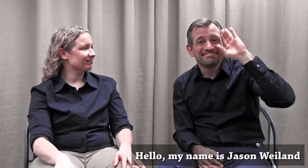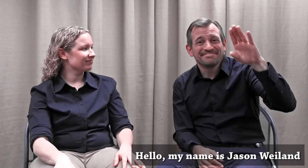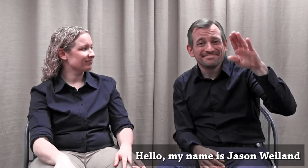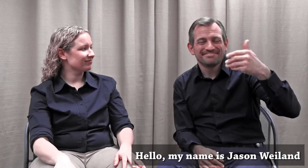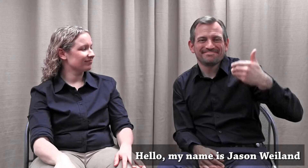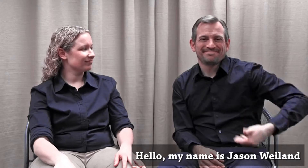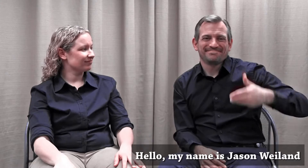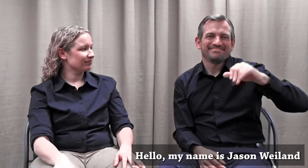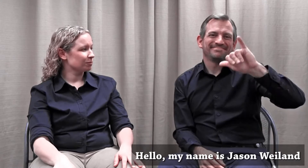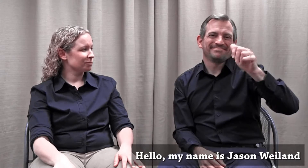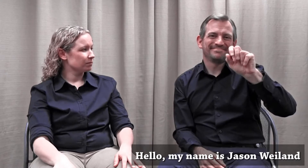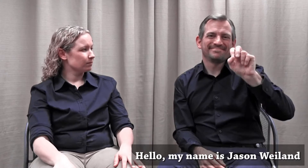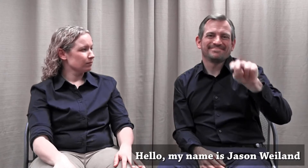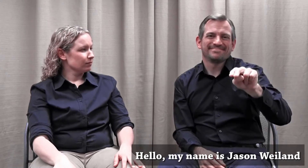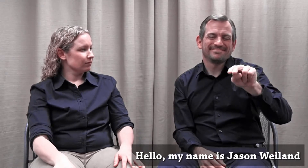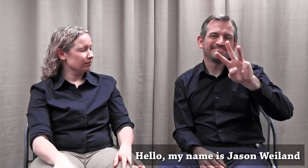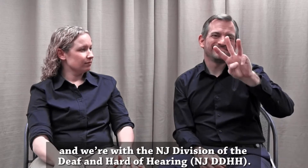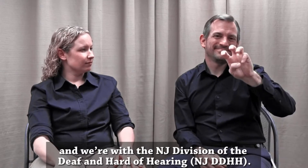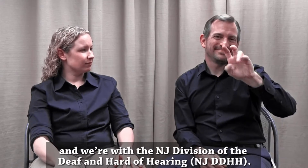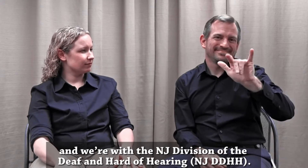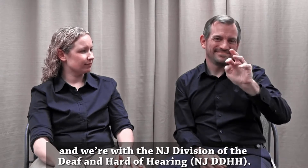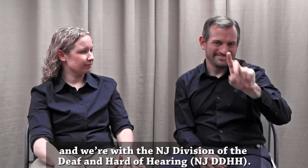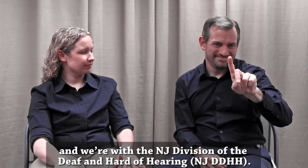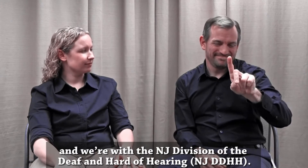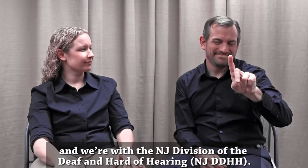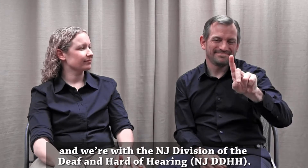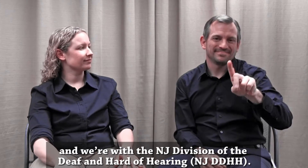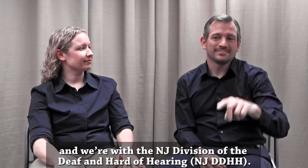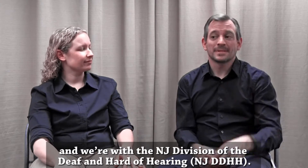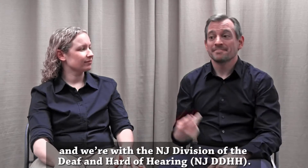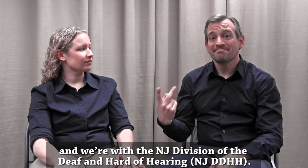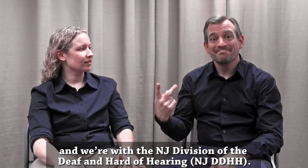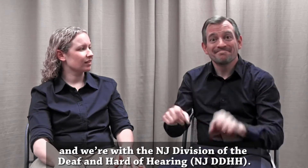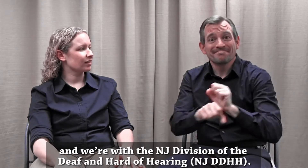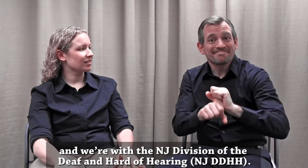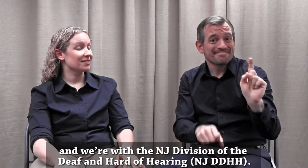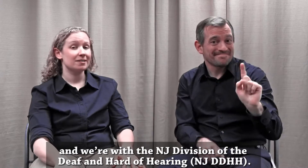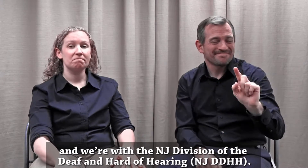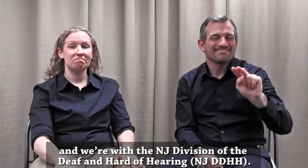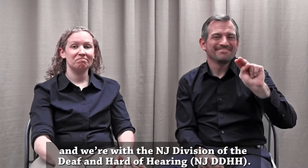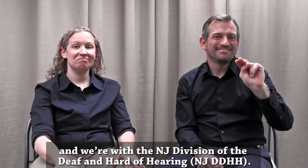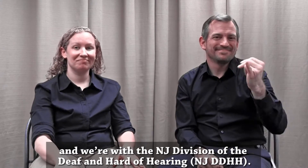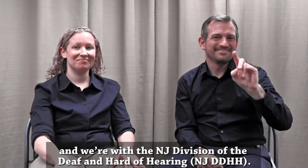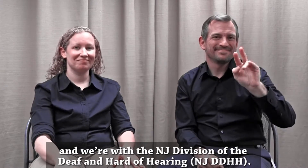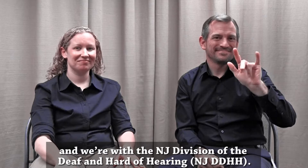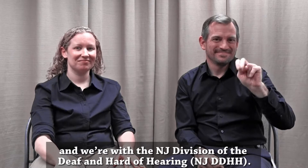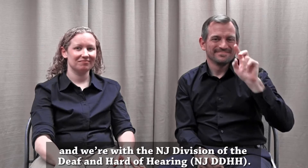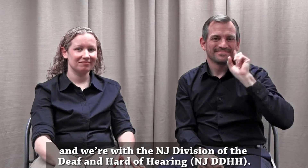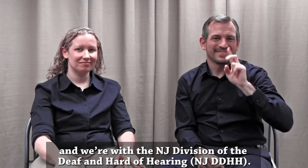Hello, my name is Jason Weiland, and we're with the New Jersey Division of the Deaf and Hard of Hearing. The acronym we use for that is